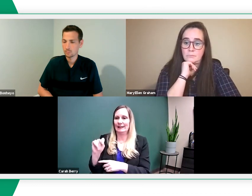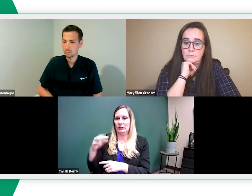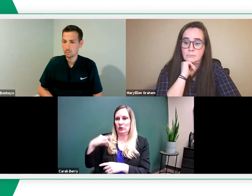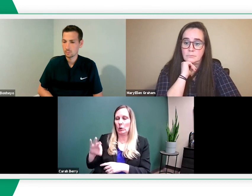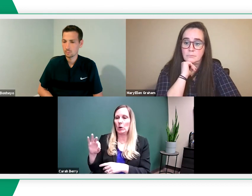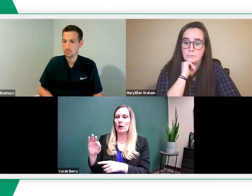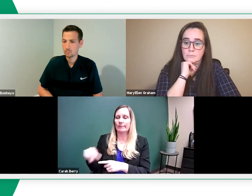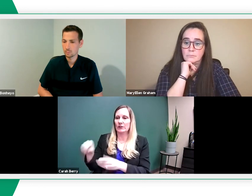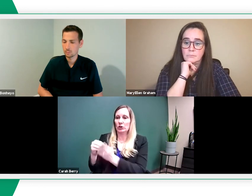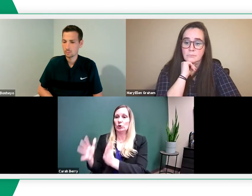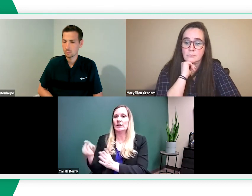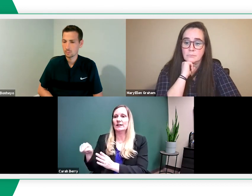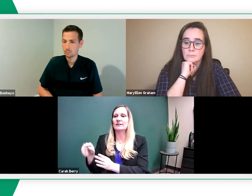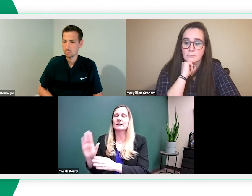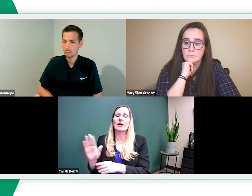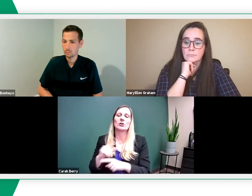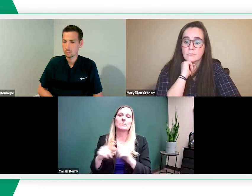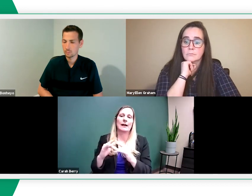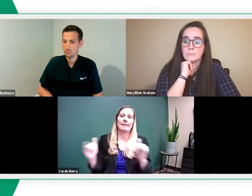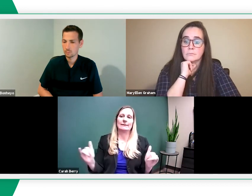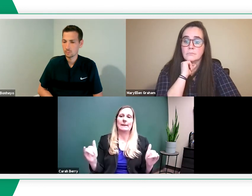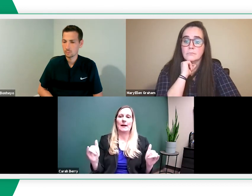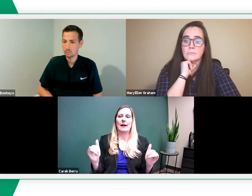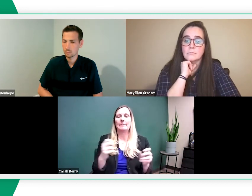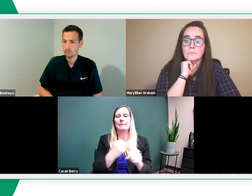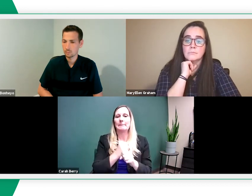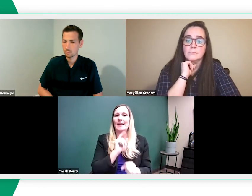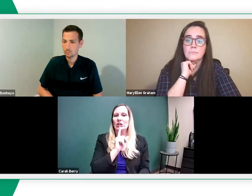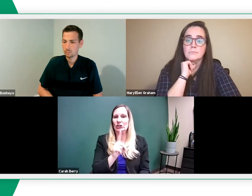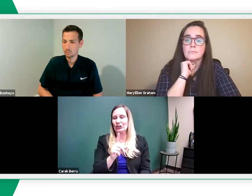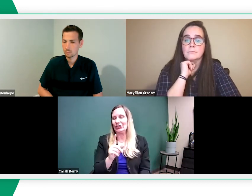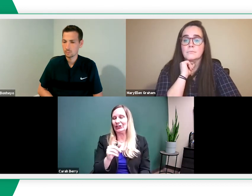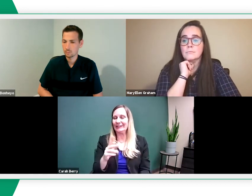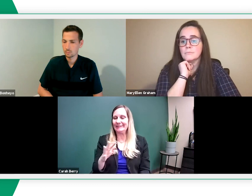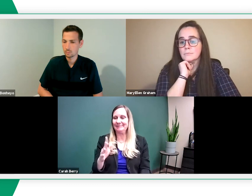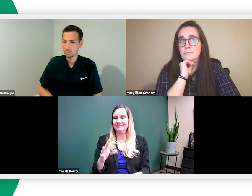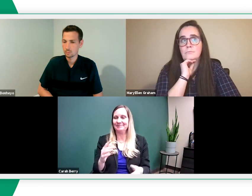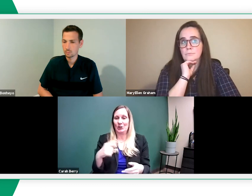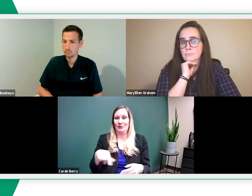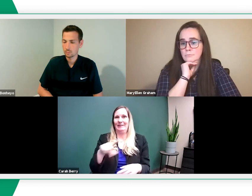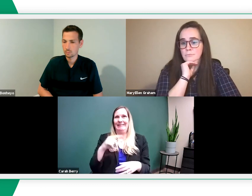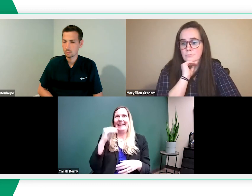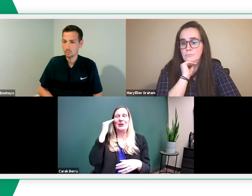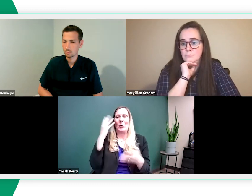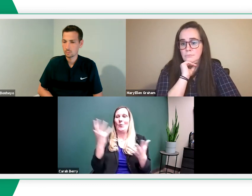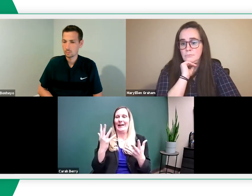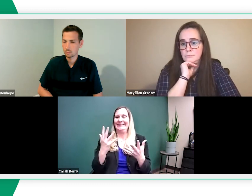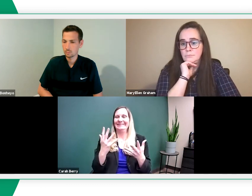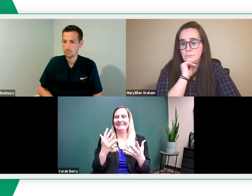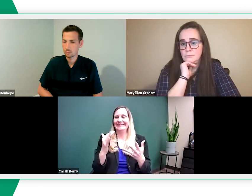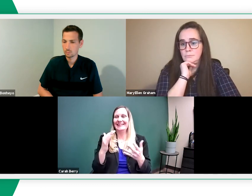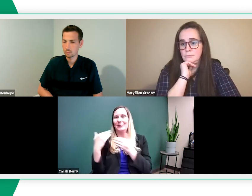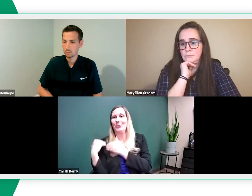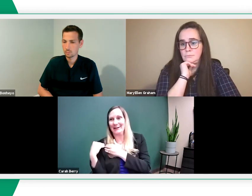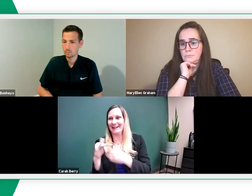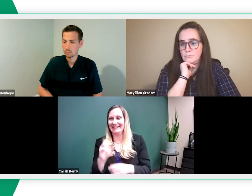parent's credit score. And also the student's responsibility. At the same time, making sure